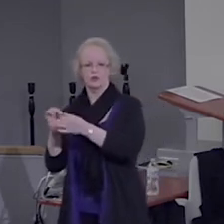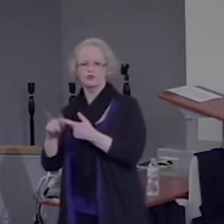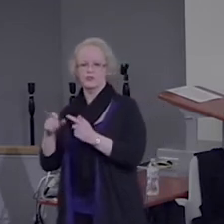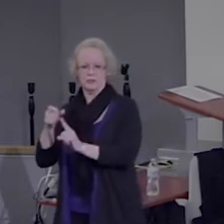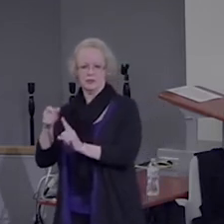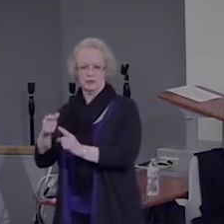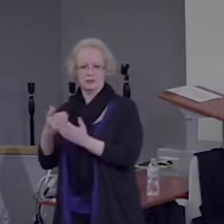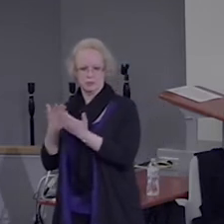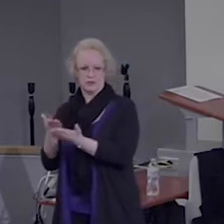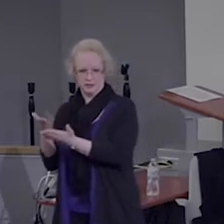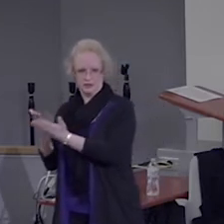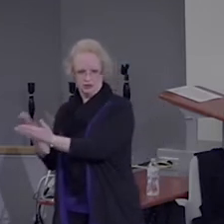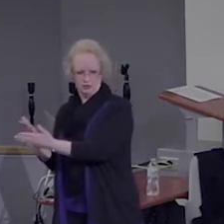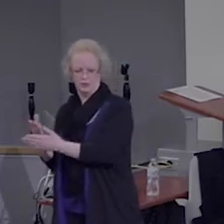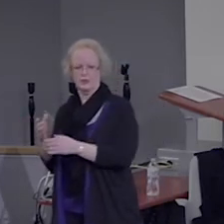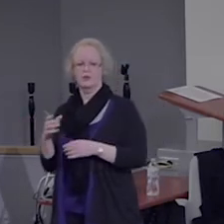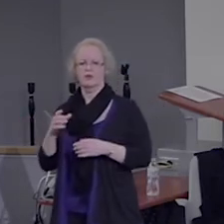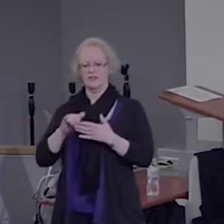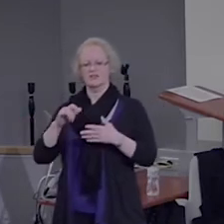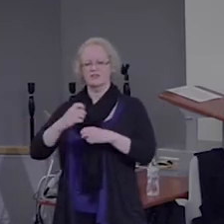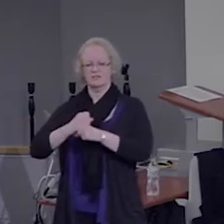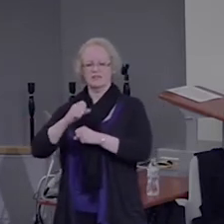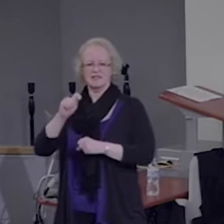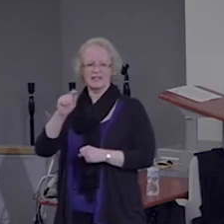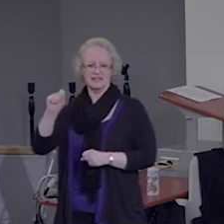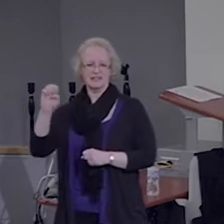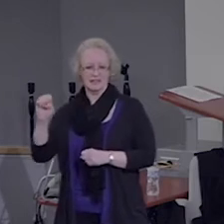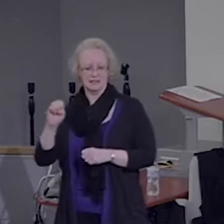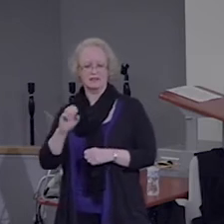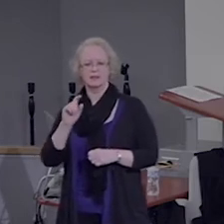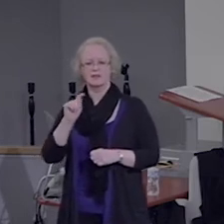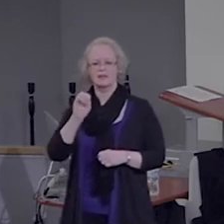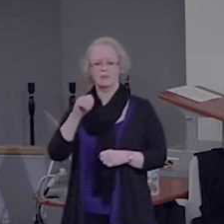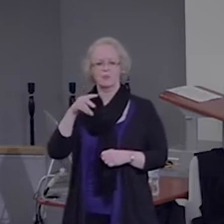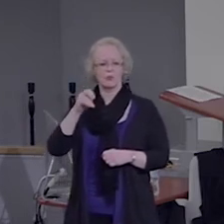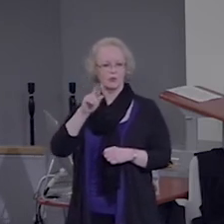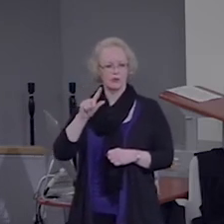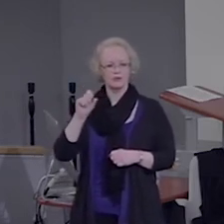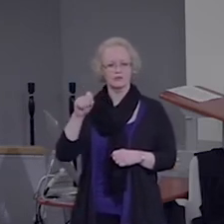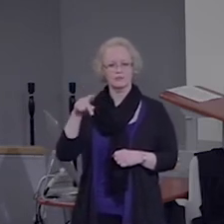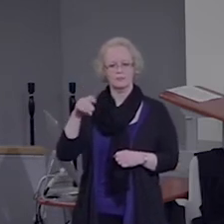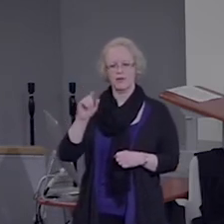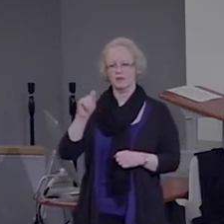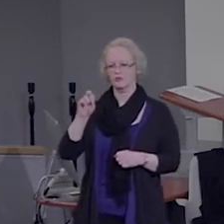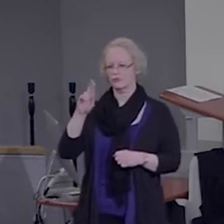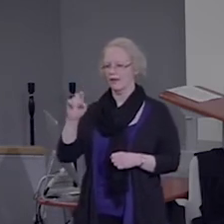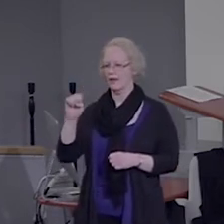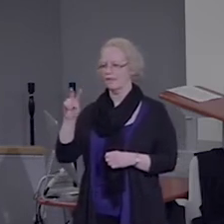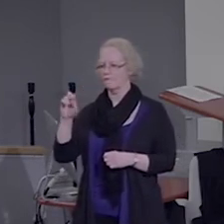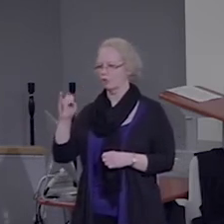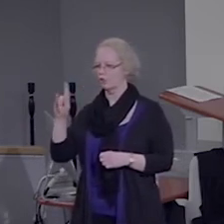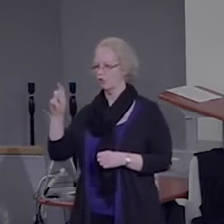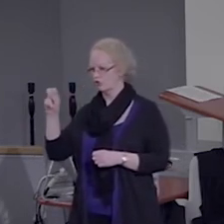was evaluated and that's TSC that's temporal spectral evolution and it's a measure of